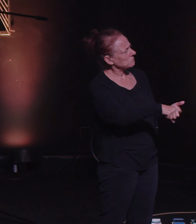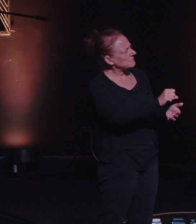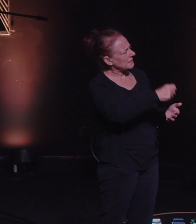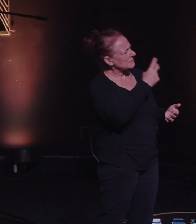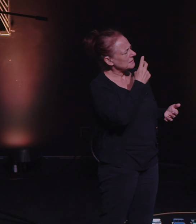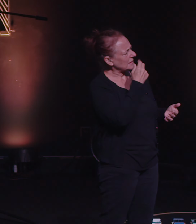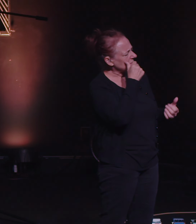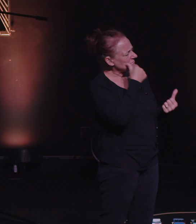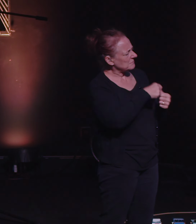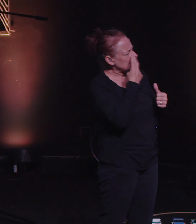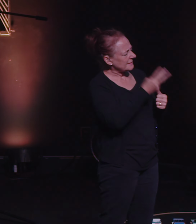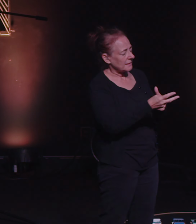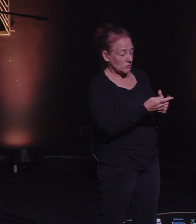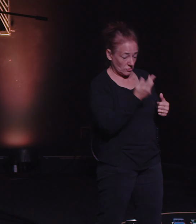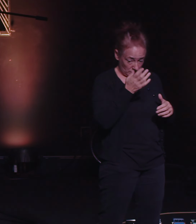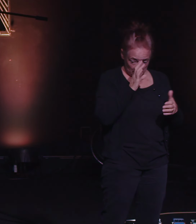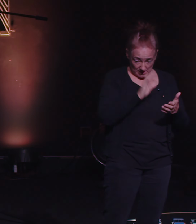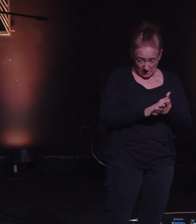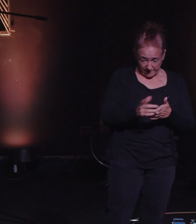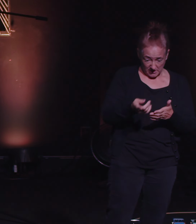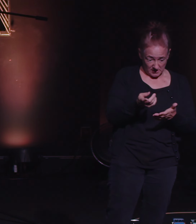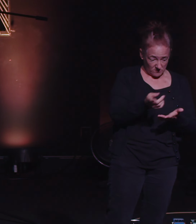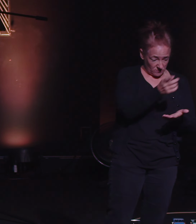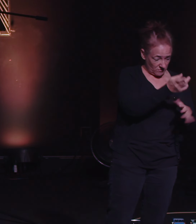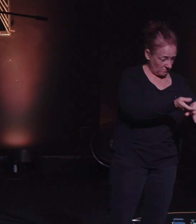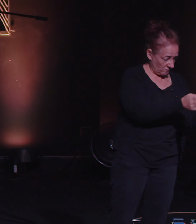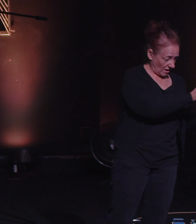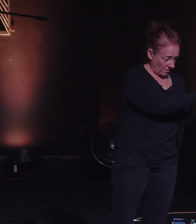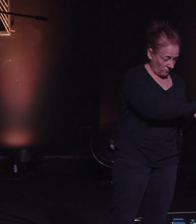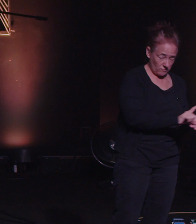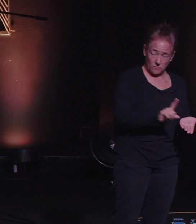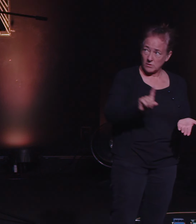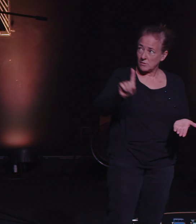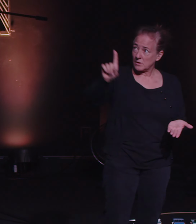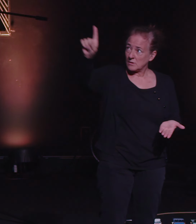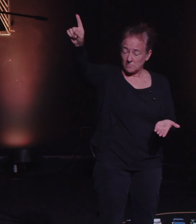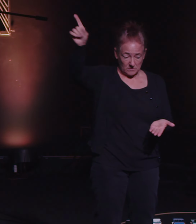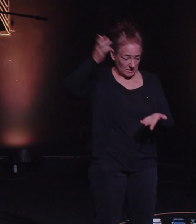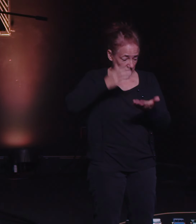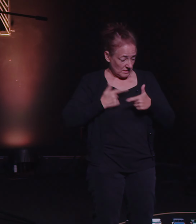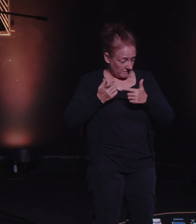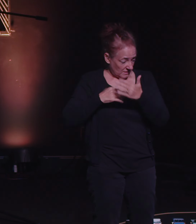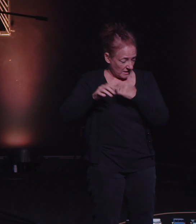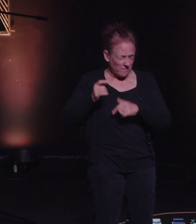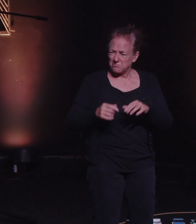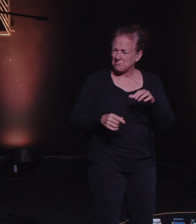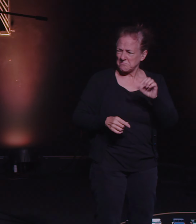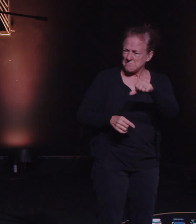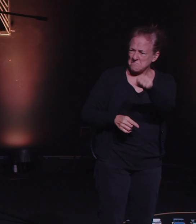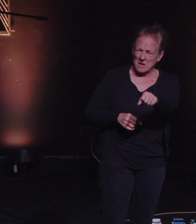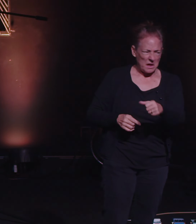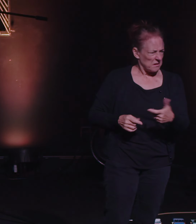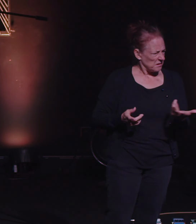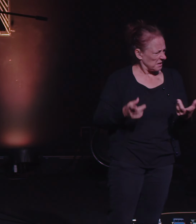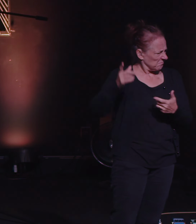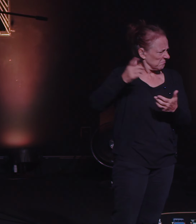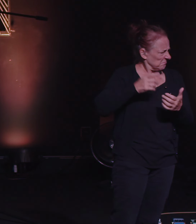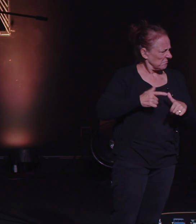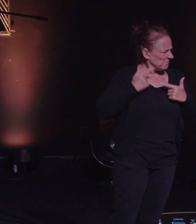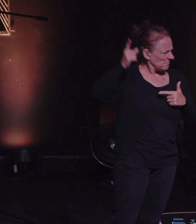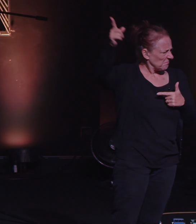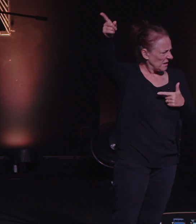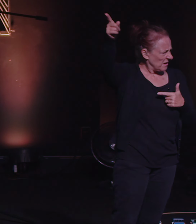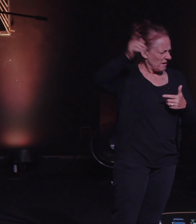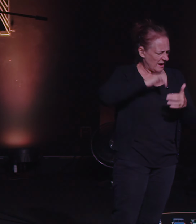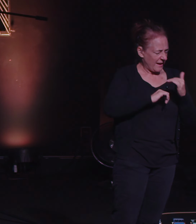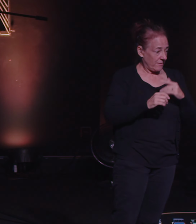that he was risen again and he lives in heaven? I believe everybody would say yes. Do you believe that because of that, that